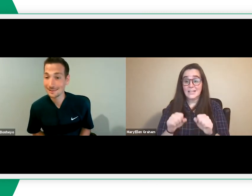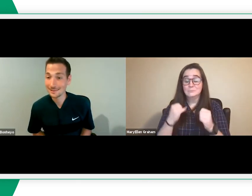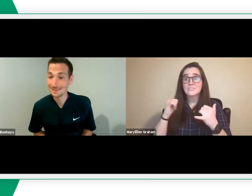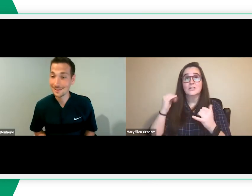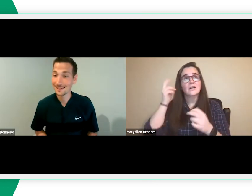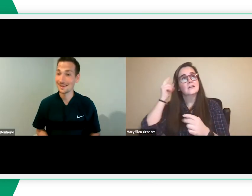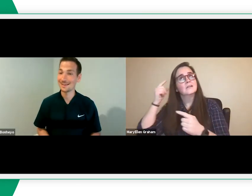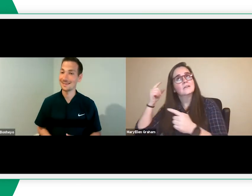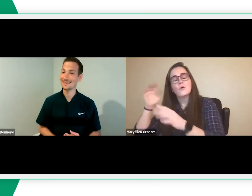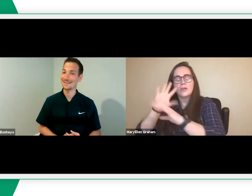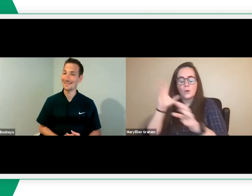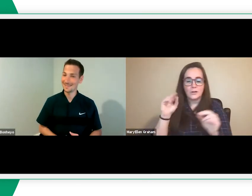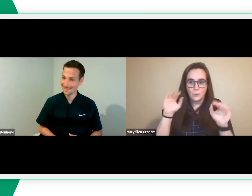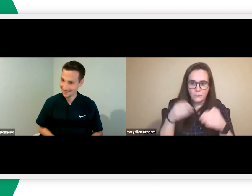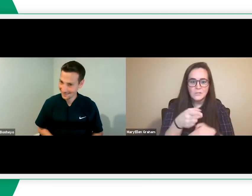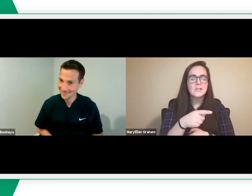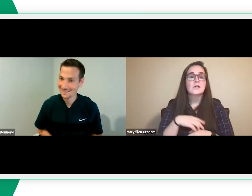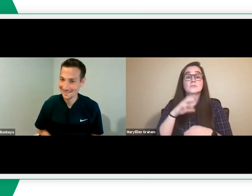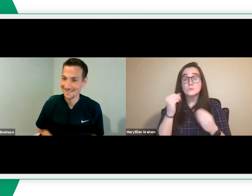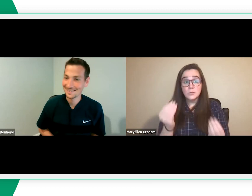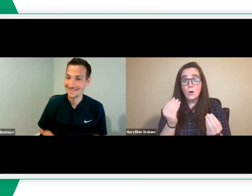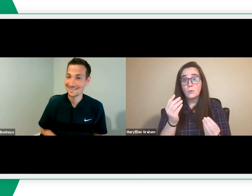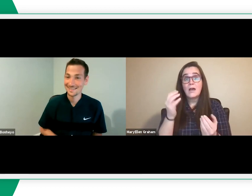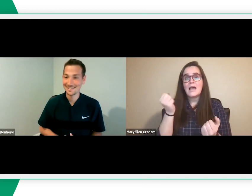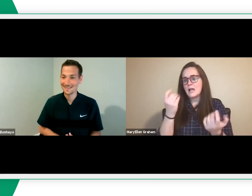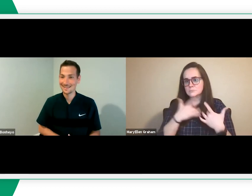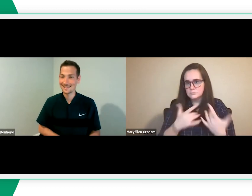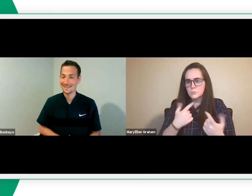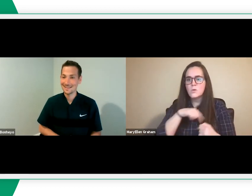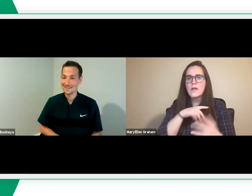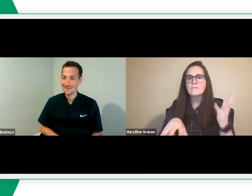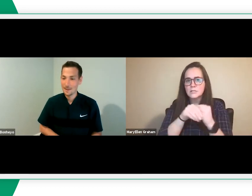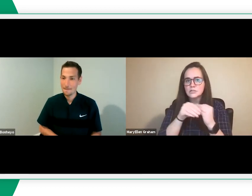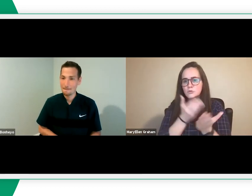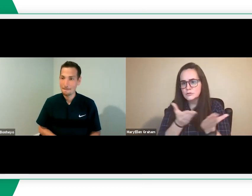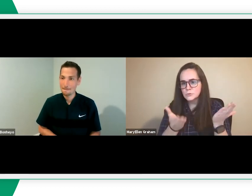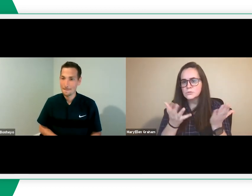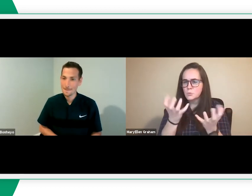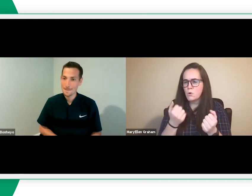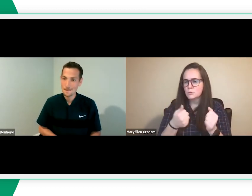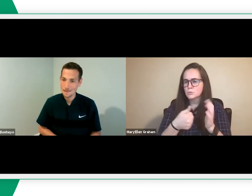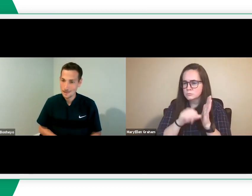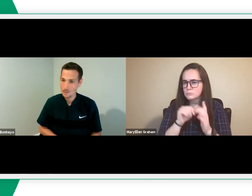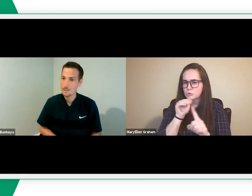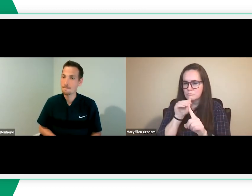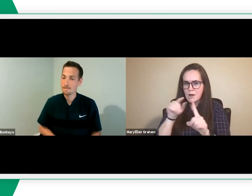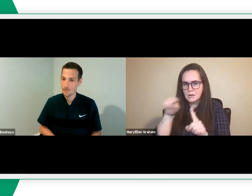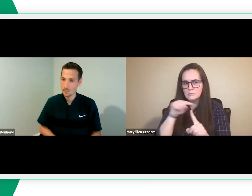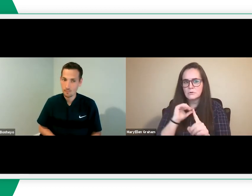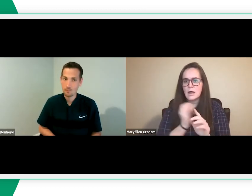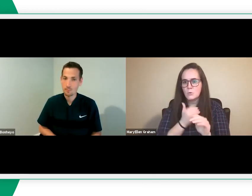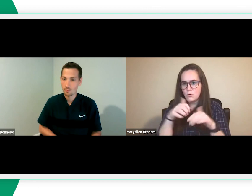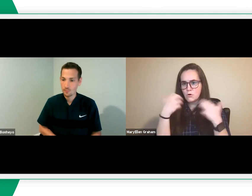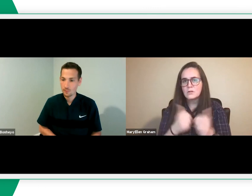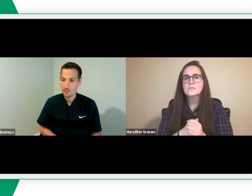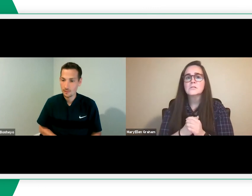So should we wrap up? Yes, I'm still thinking, no, wait, I got to get back to focus on what we're doing. So as always, we have additional resources